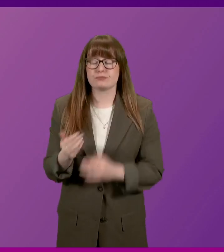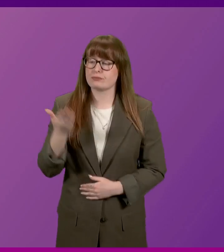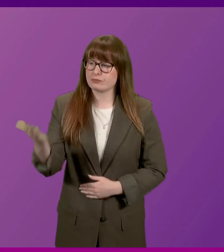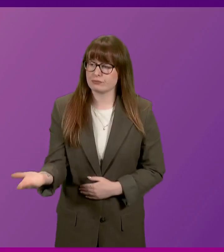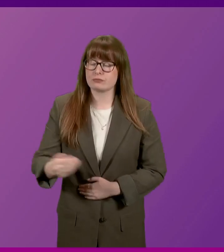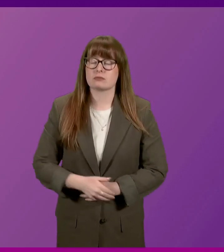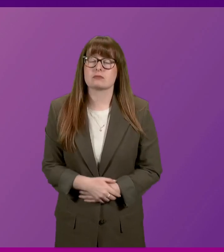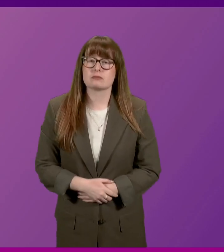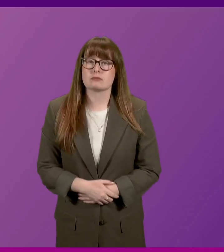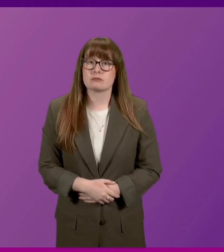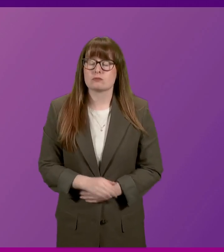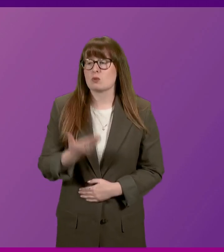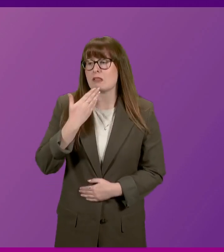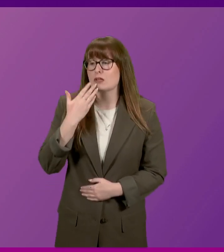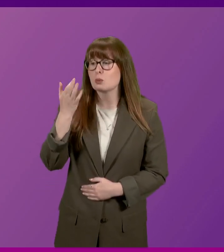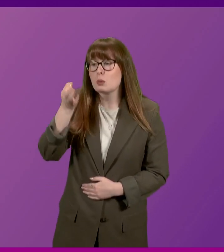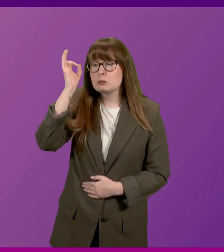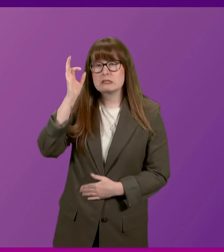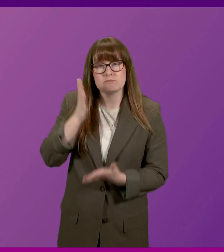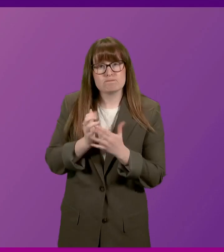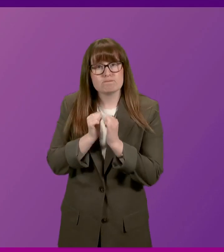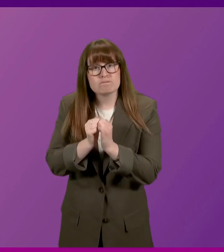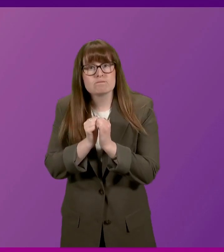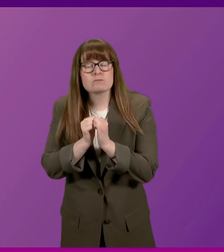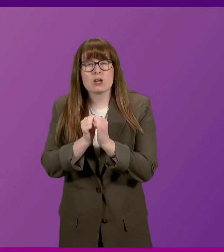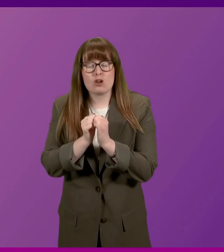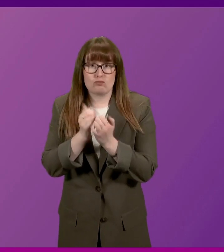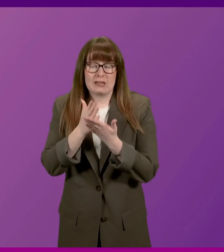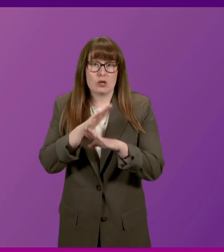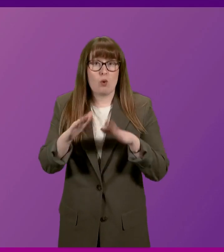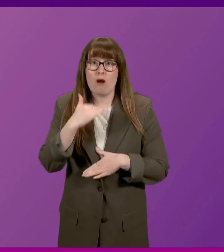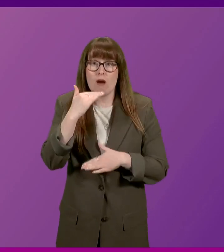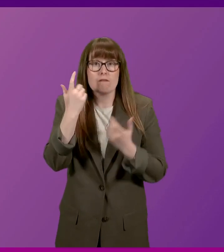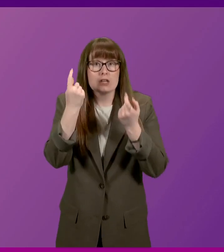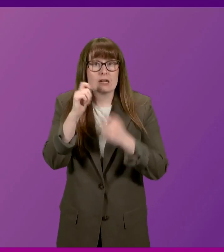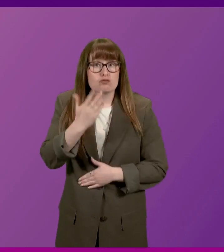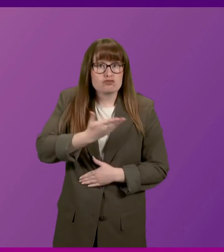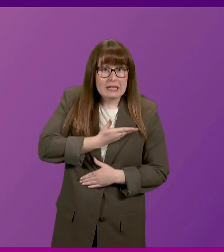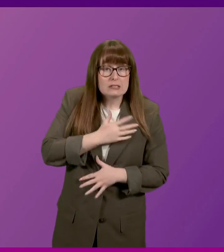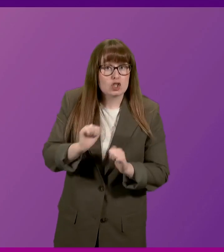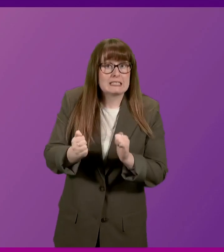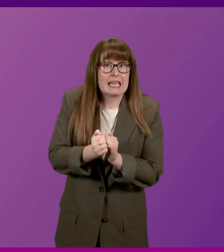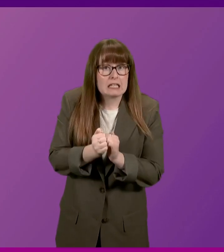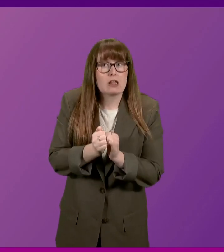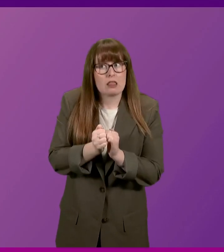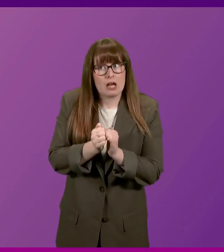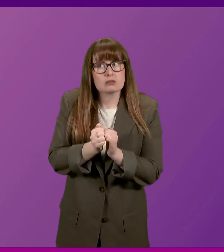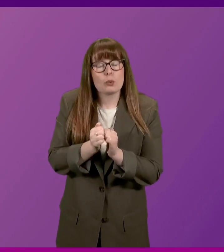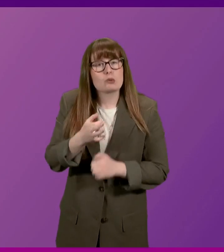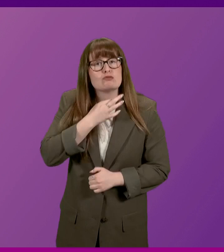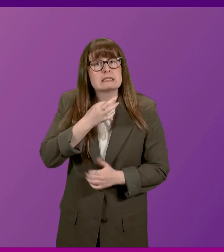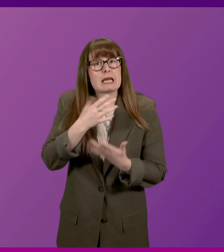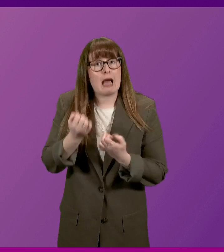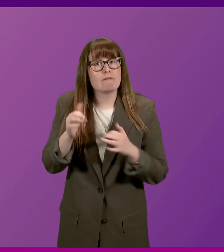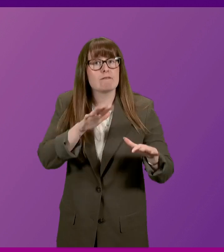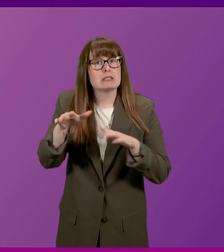thank you, Lucy. The lack of understanding of rights and consent is a risk factor for deaf women,